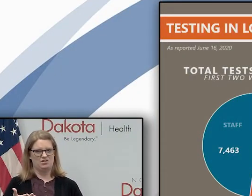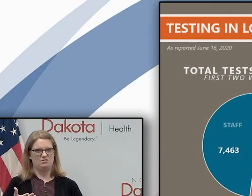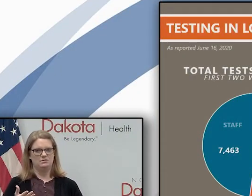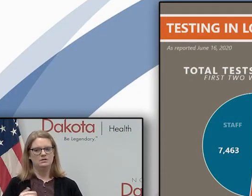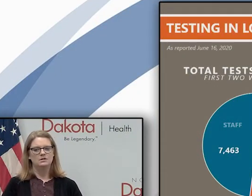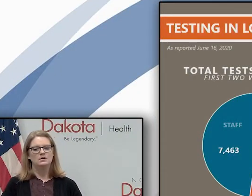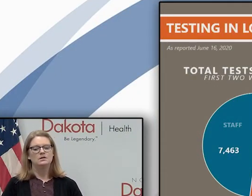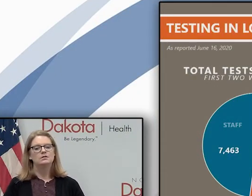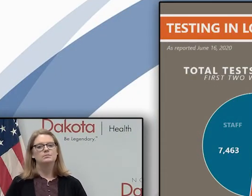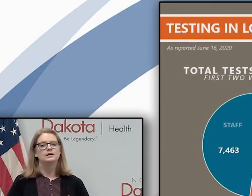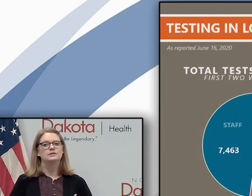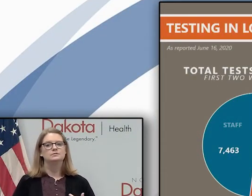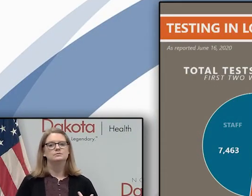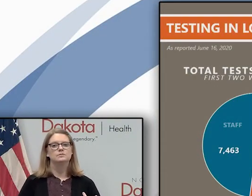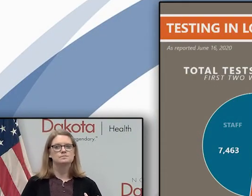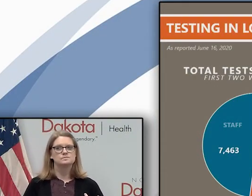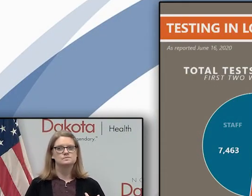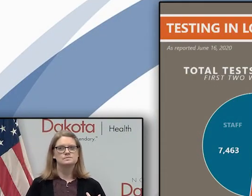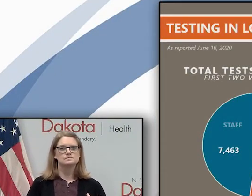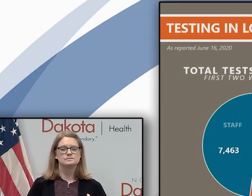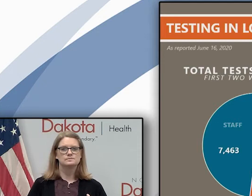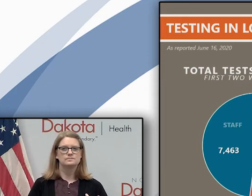but we completed